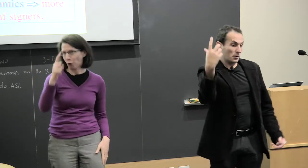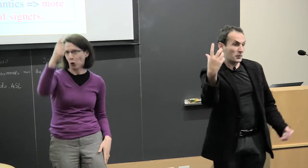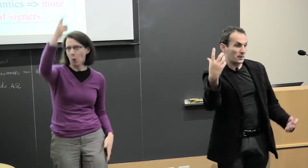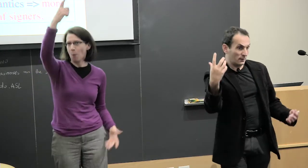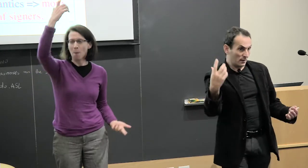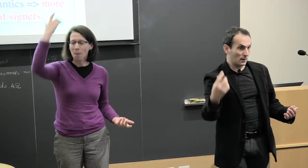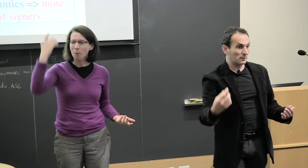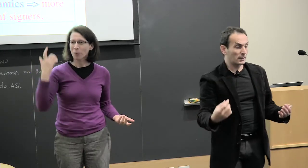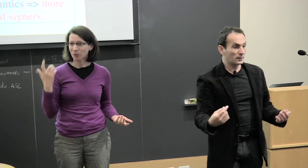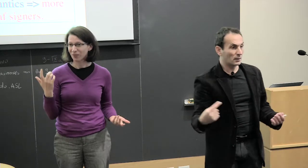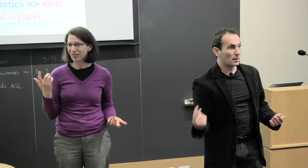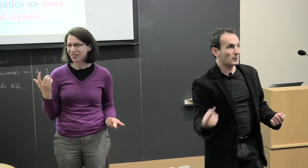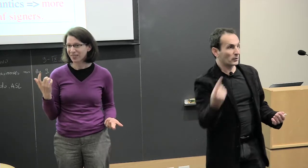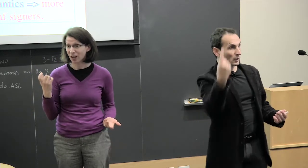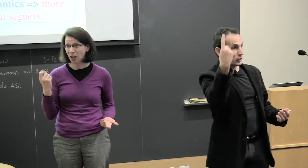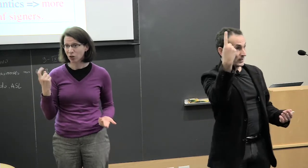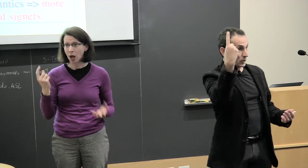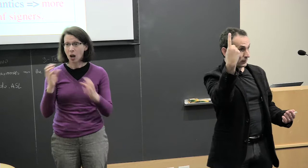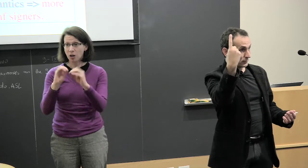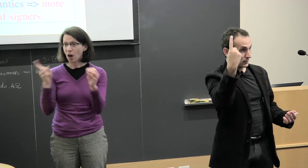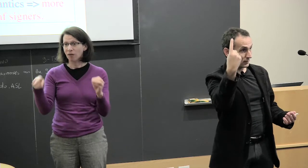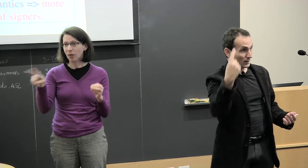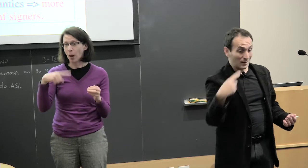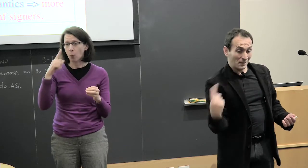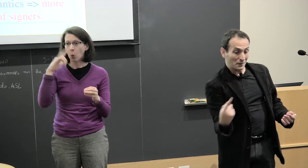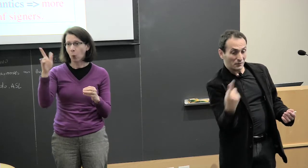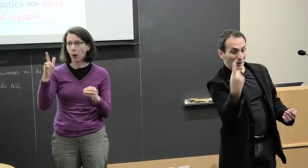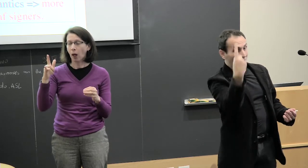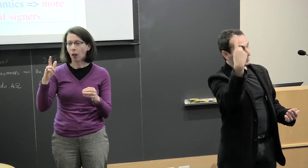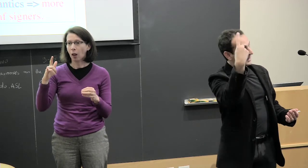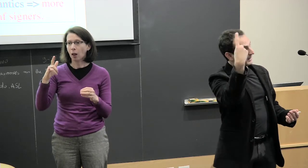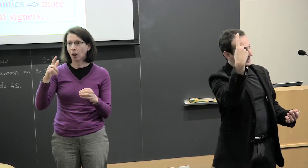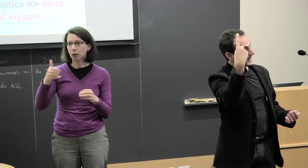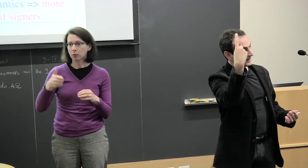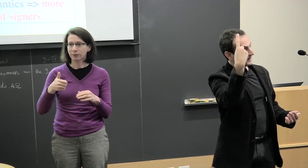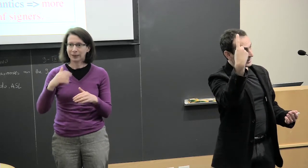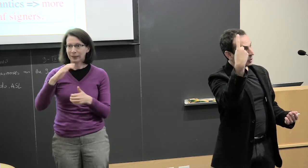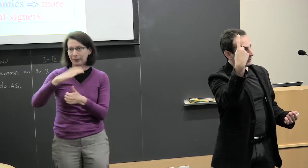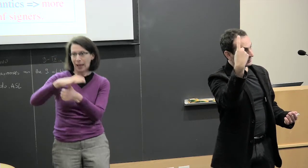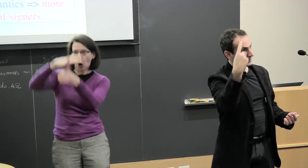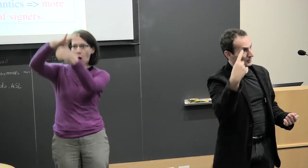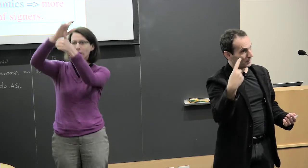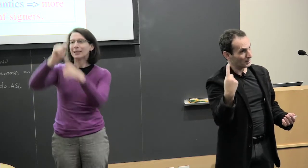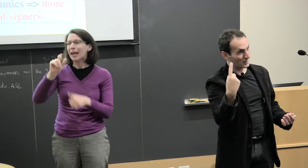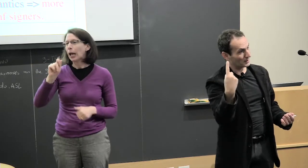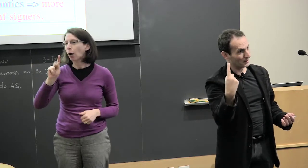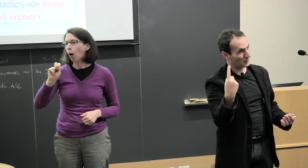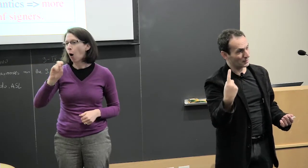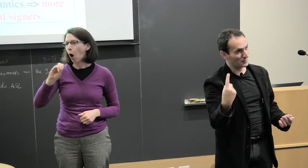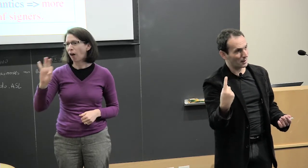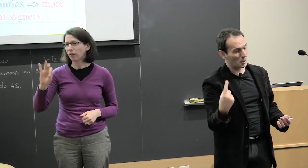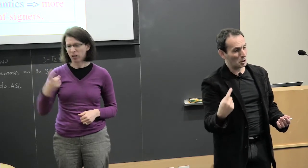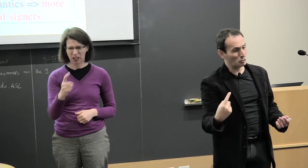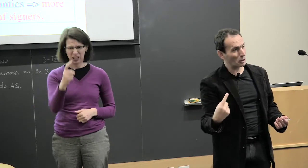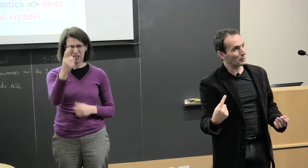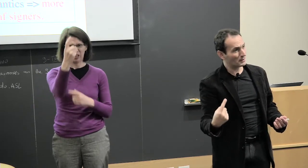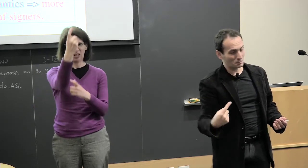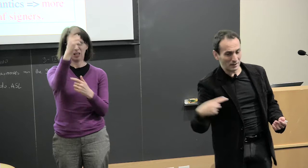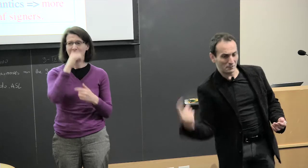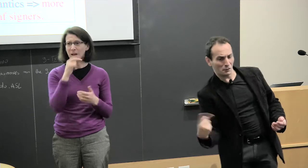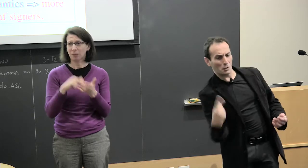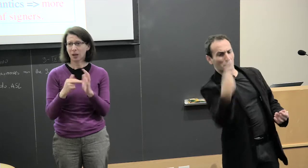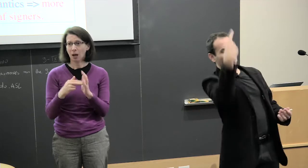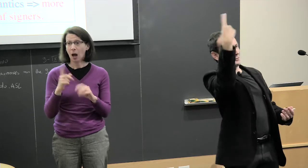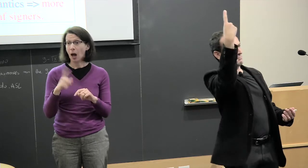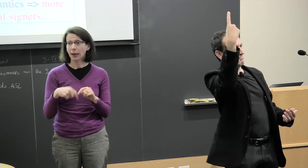And you understand something like none of them is going to take off. This doesn't mean exactly take off, right? Because I couldn't say none of